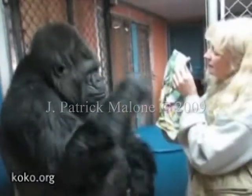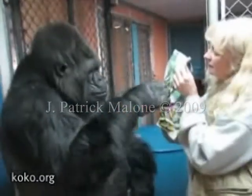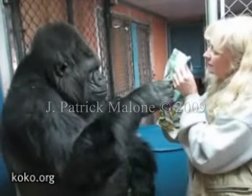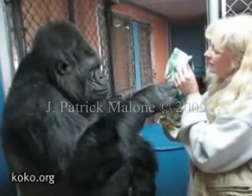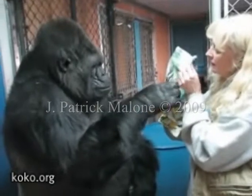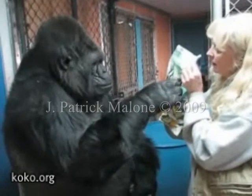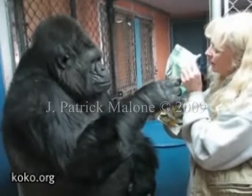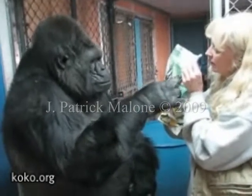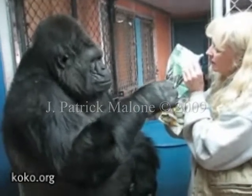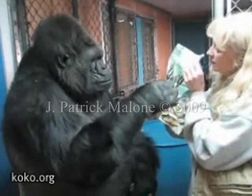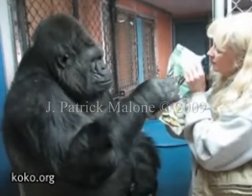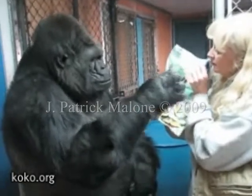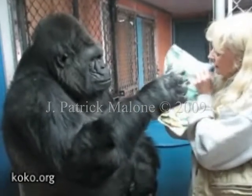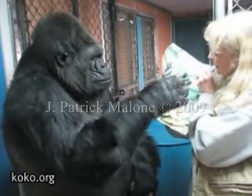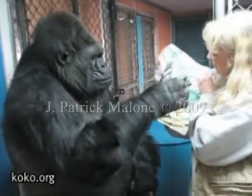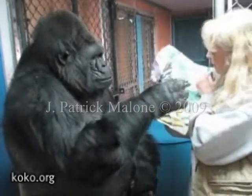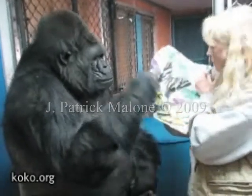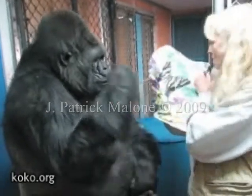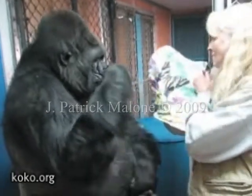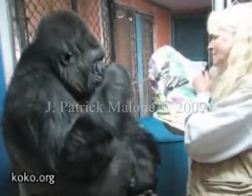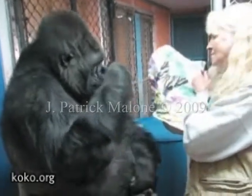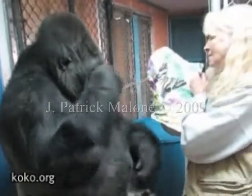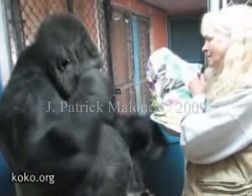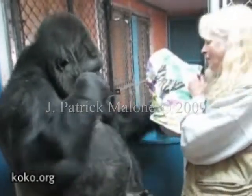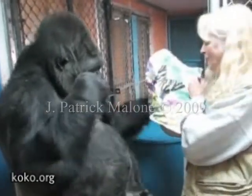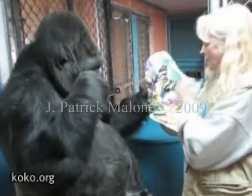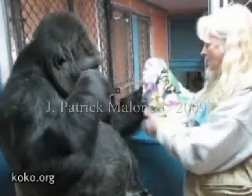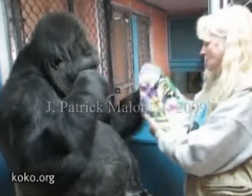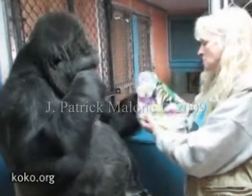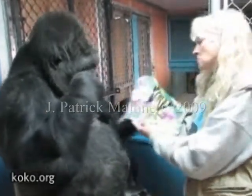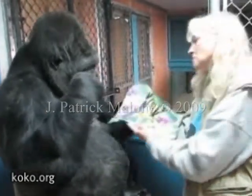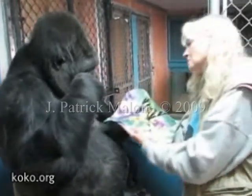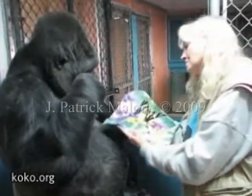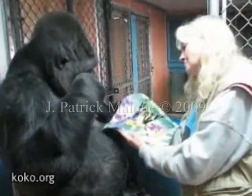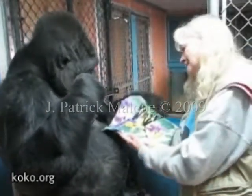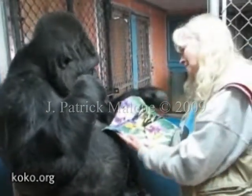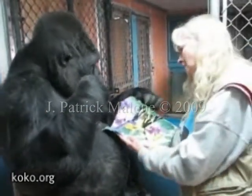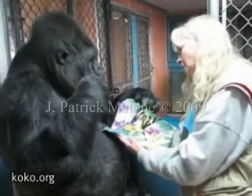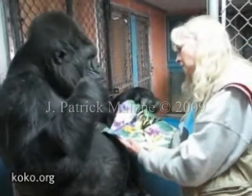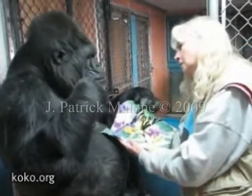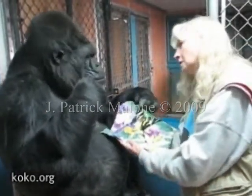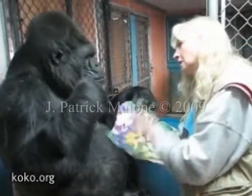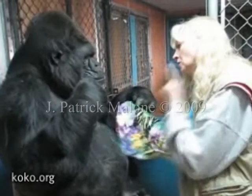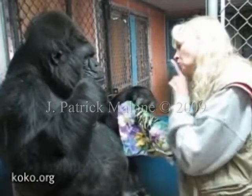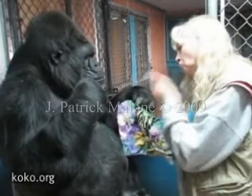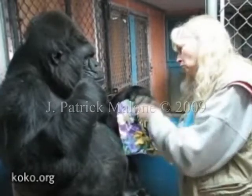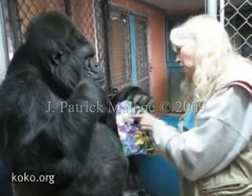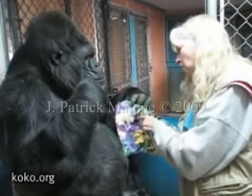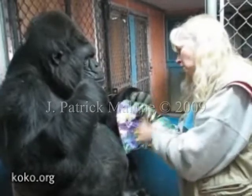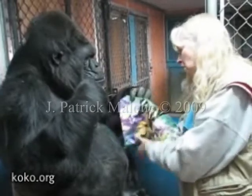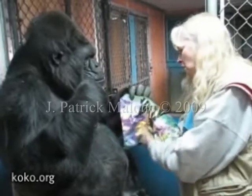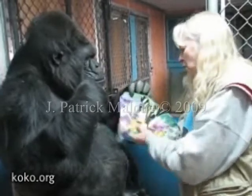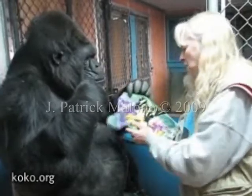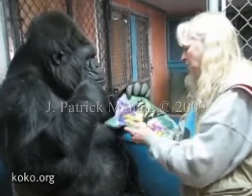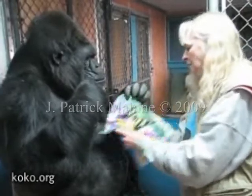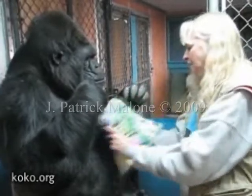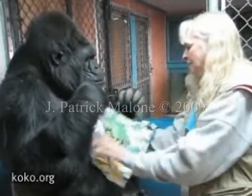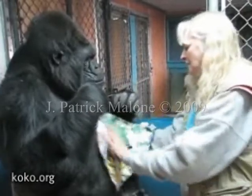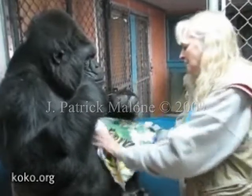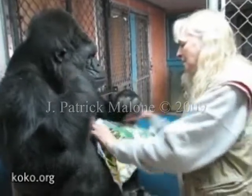Mm-hmm. Flowers. Oh, fake. No, these are real. These are real. Butterfly sign, my